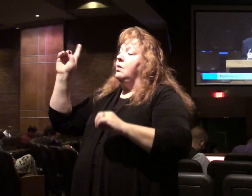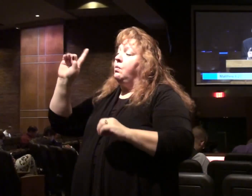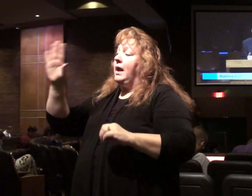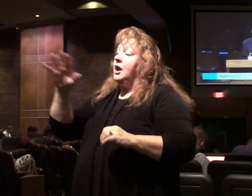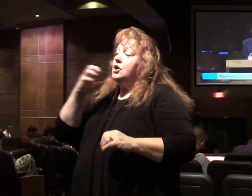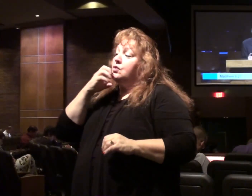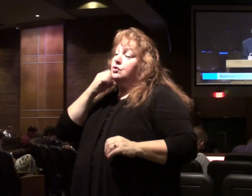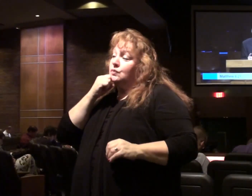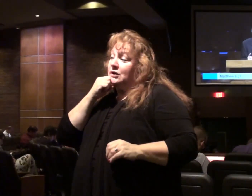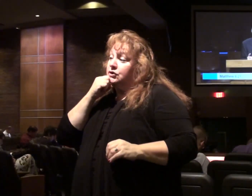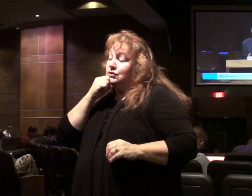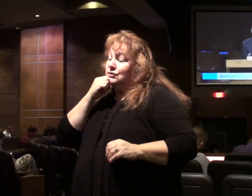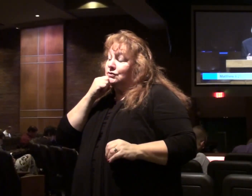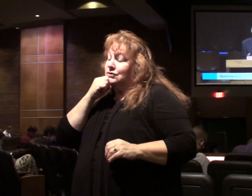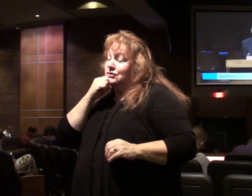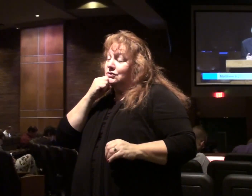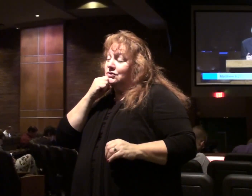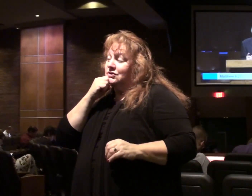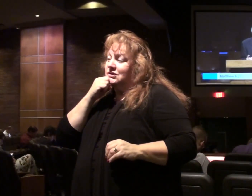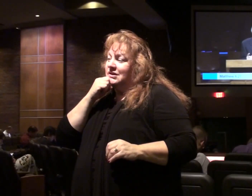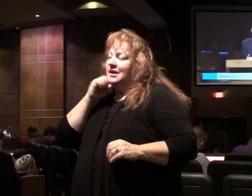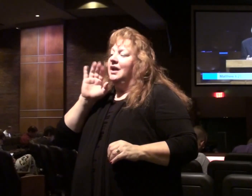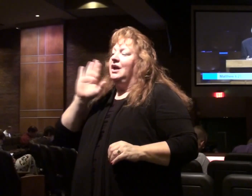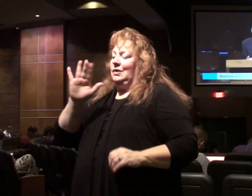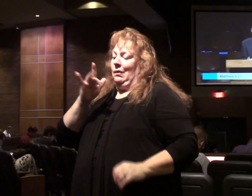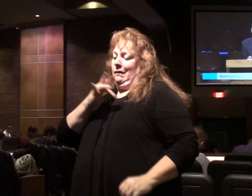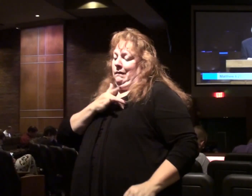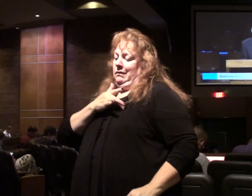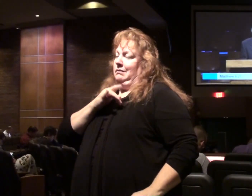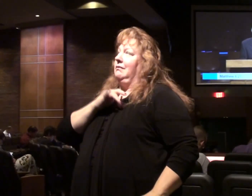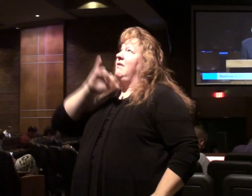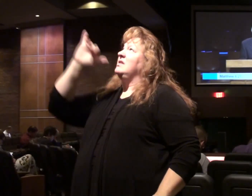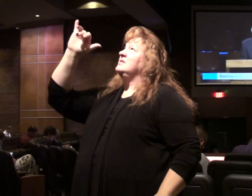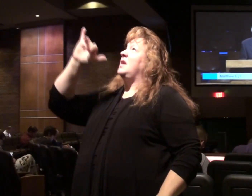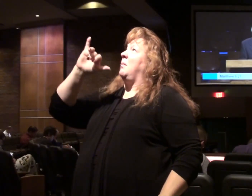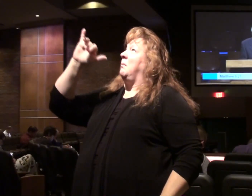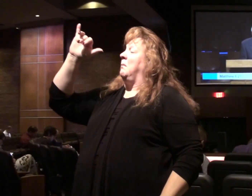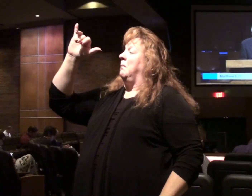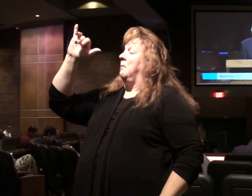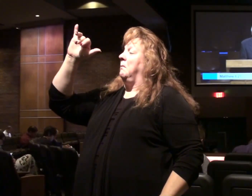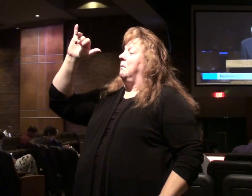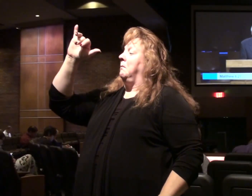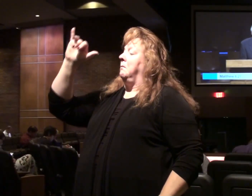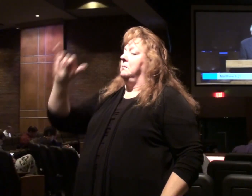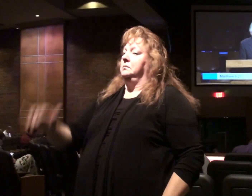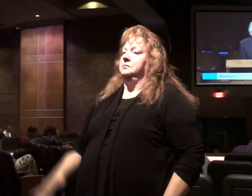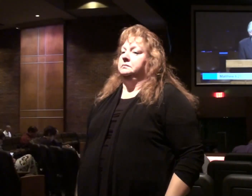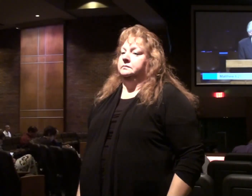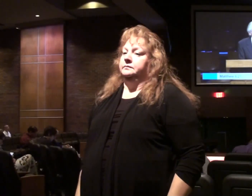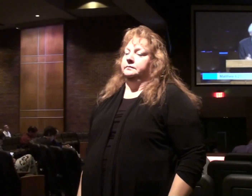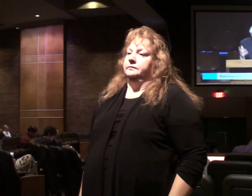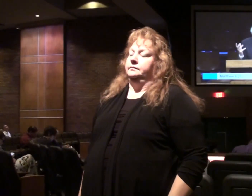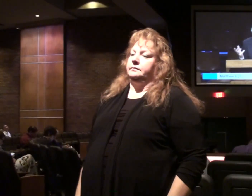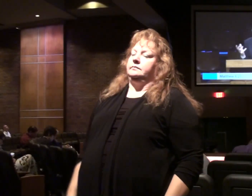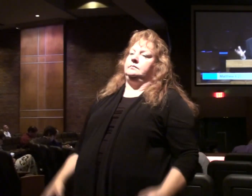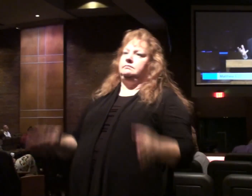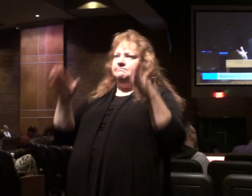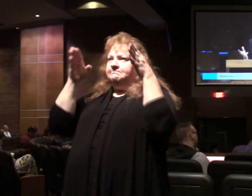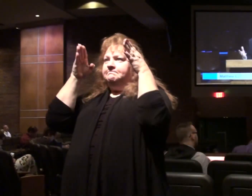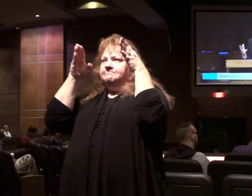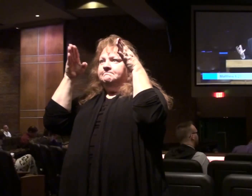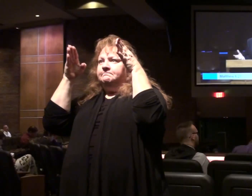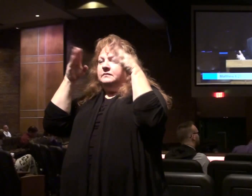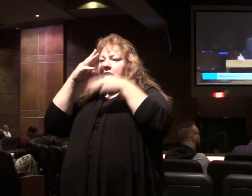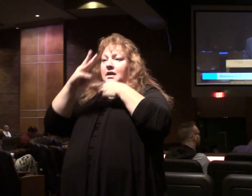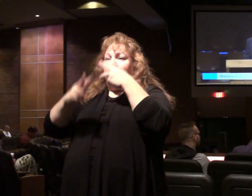your treasure is, there your heart will be also. You've got your eyes fixed on the things